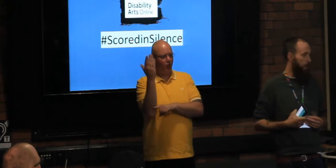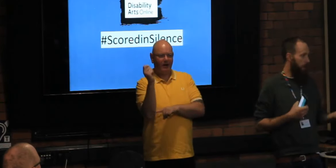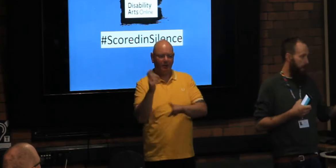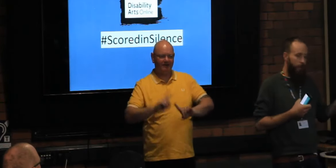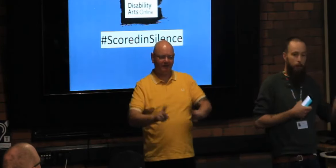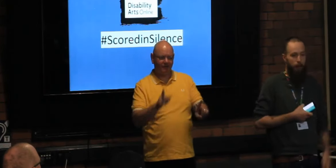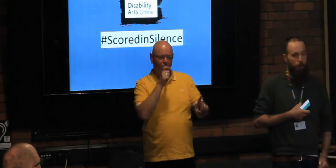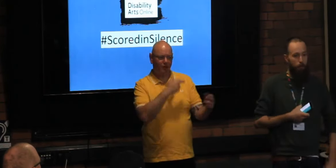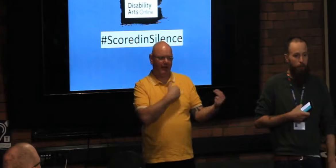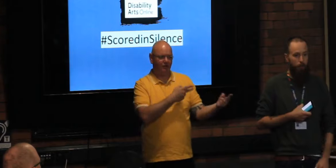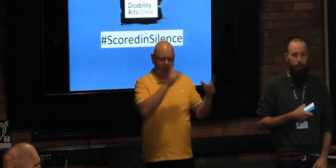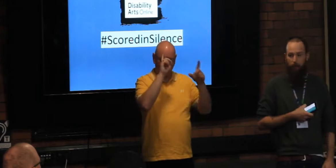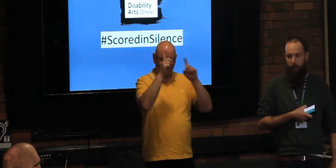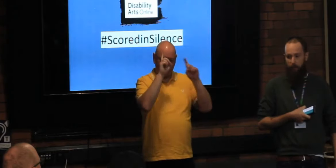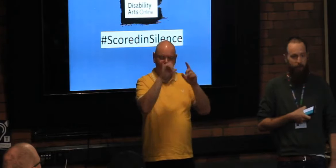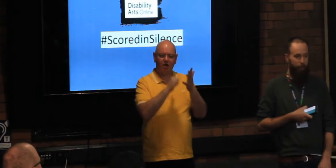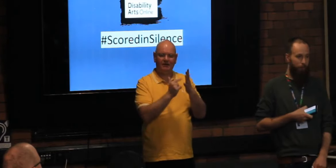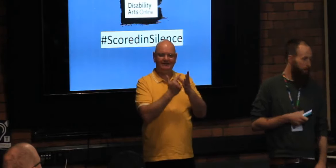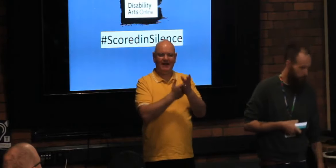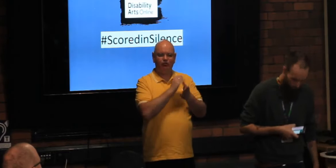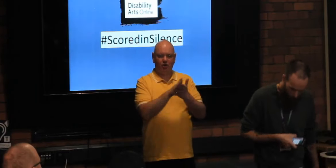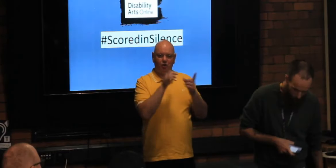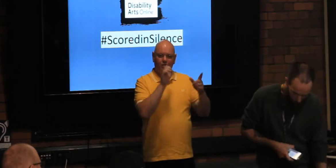hand over to Sarah Pickthall, who's going to introduce the next stage.